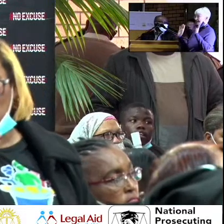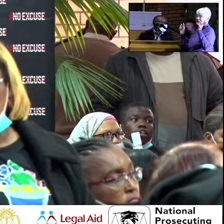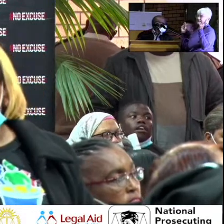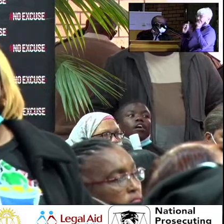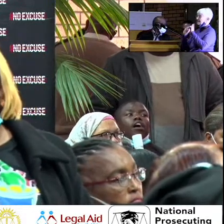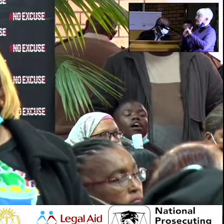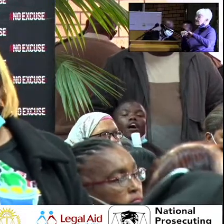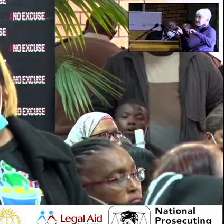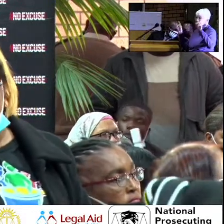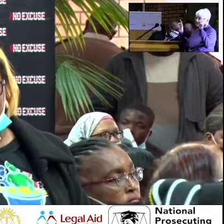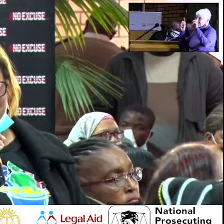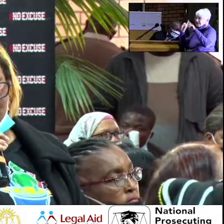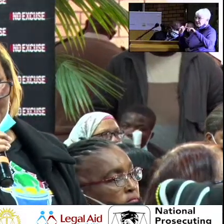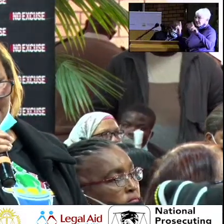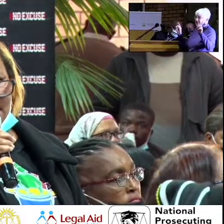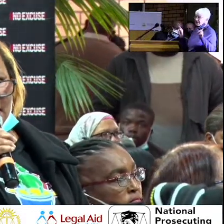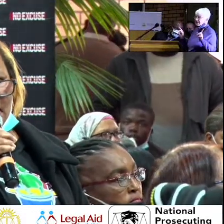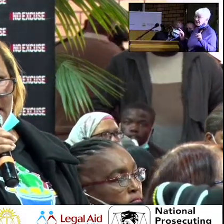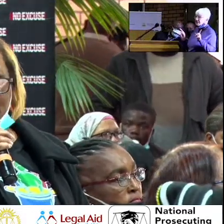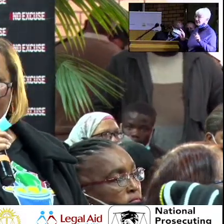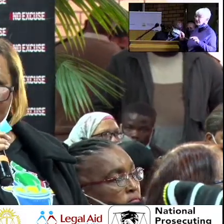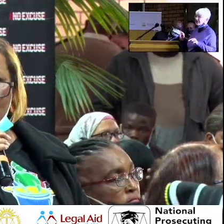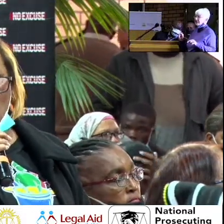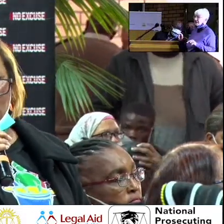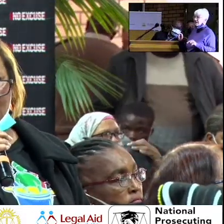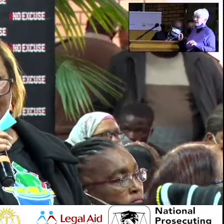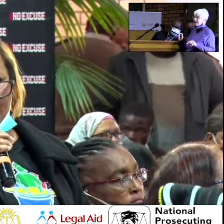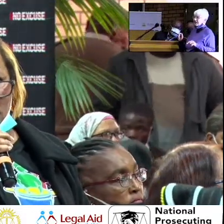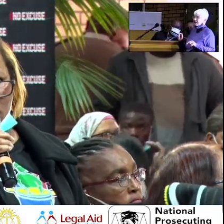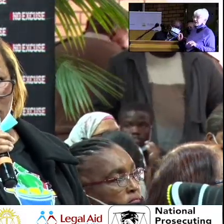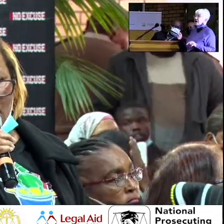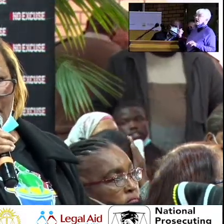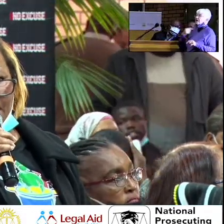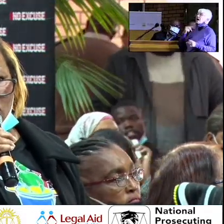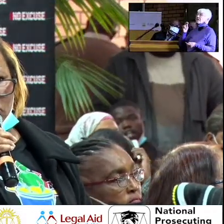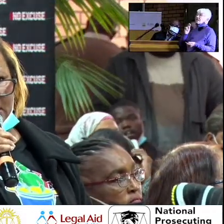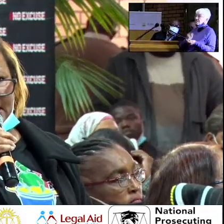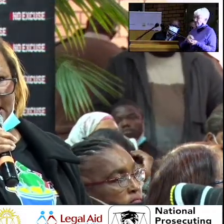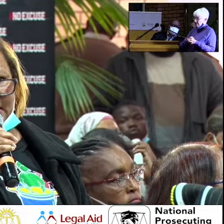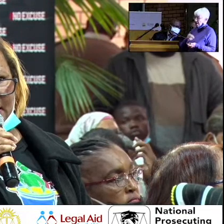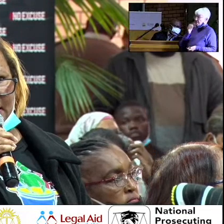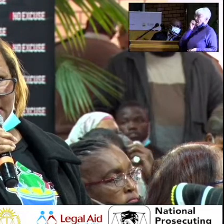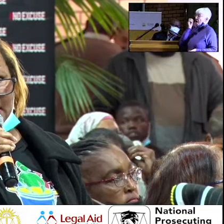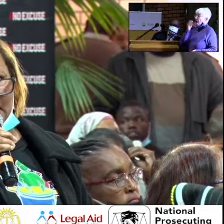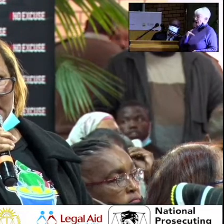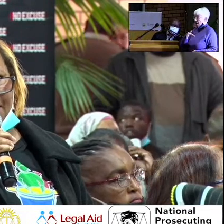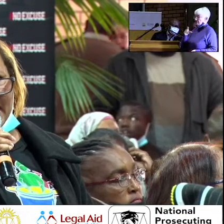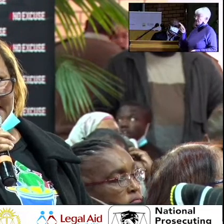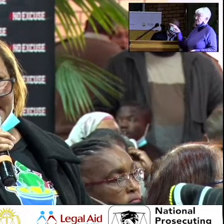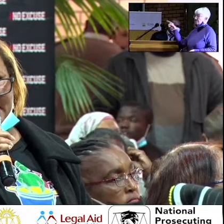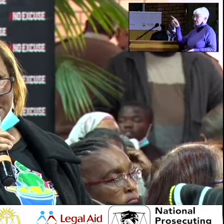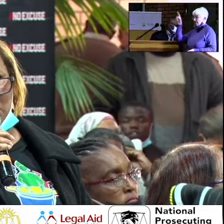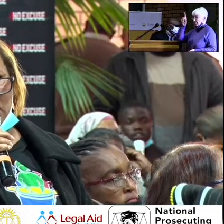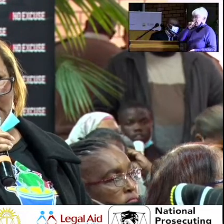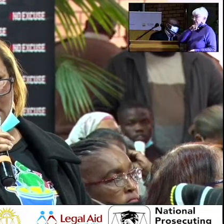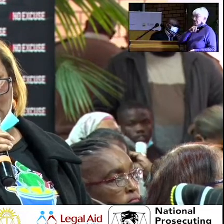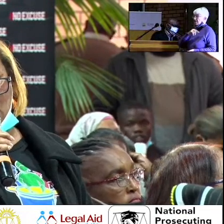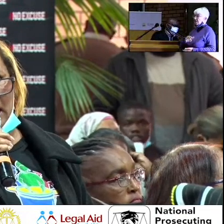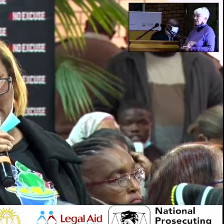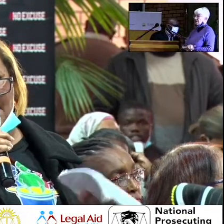And I want to know from DSD, and I need an answer from you, because this is a a fight that's